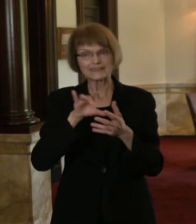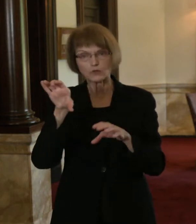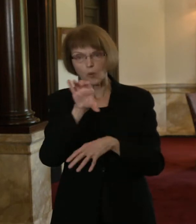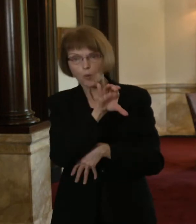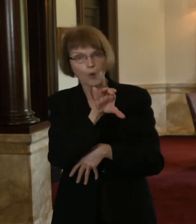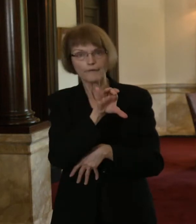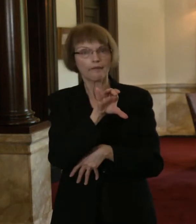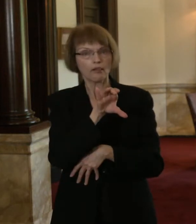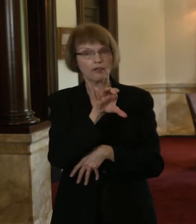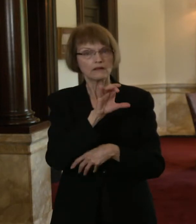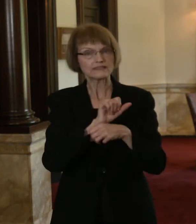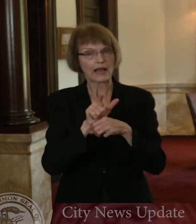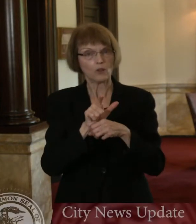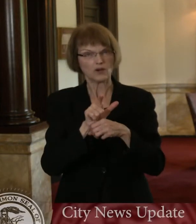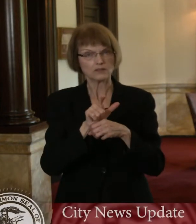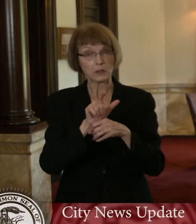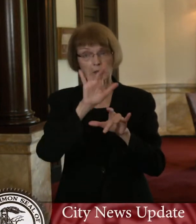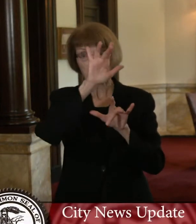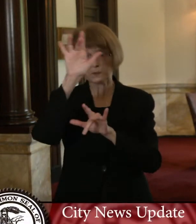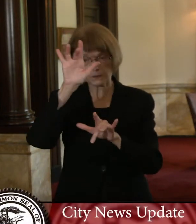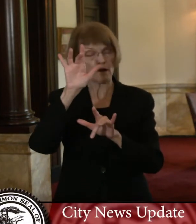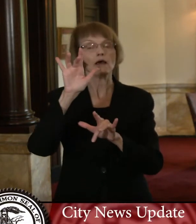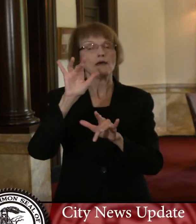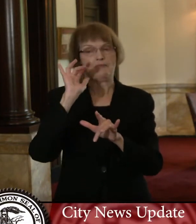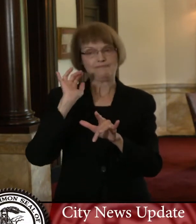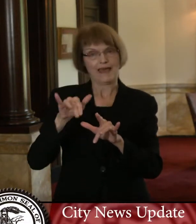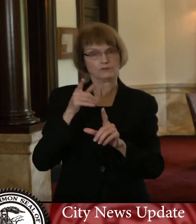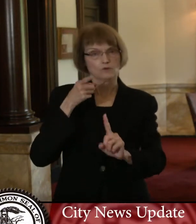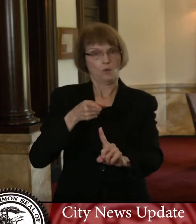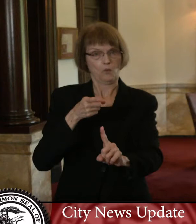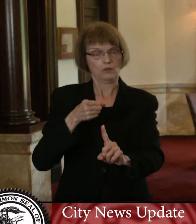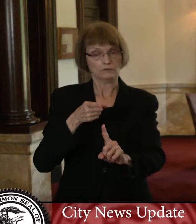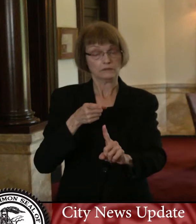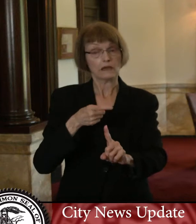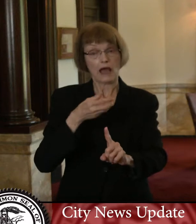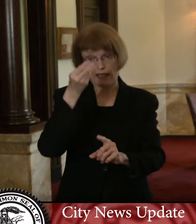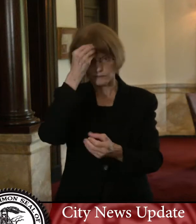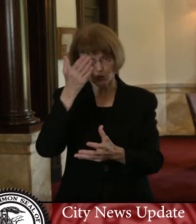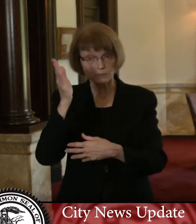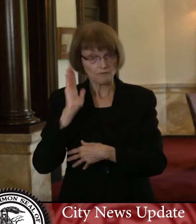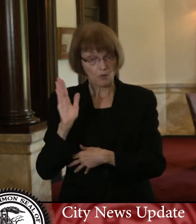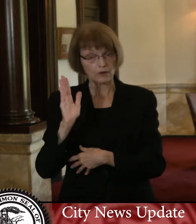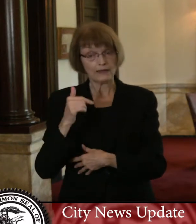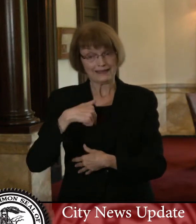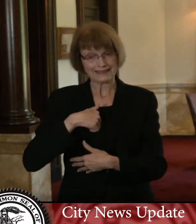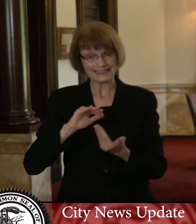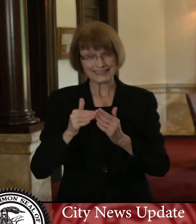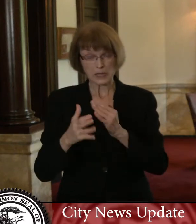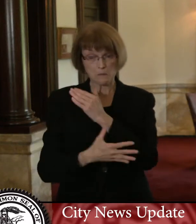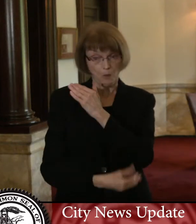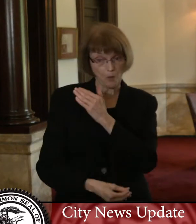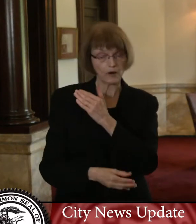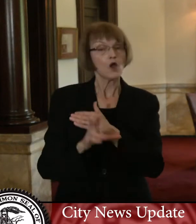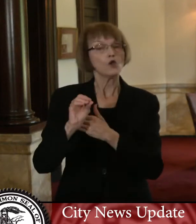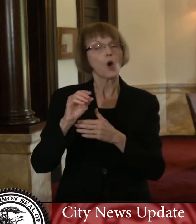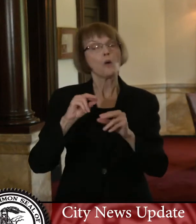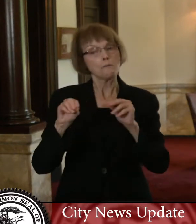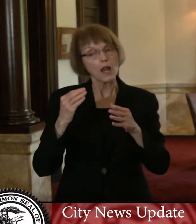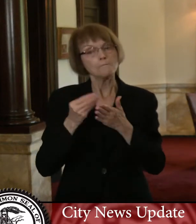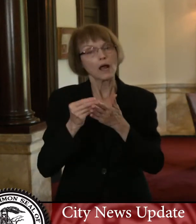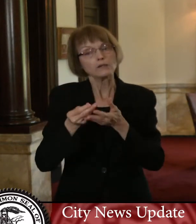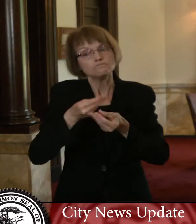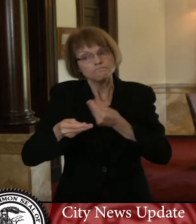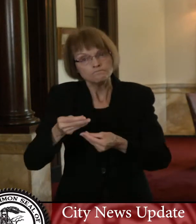is exactly what we're talking about. You've heard me say this before. We're not a poor city, we are a cheap city, which is why